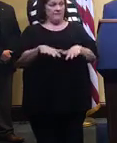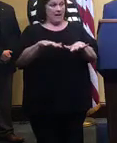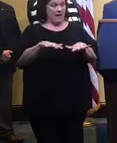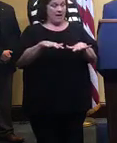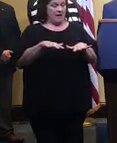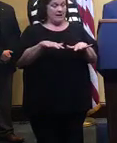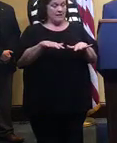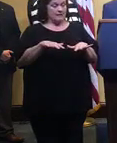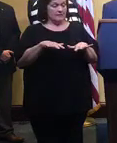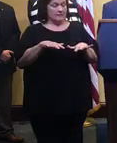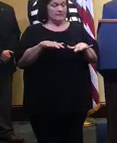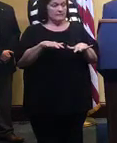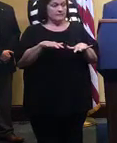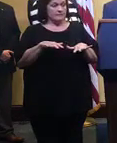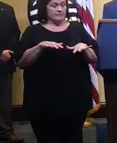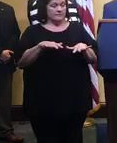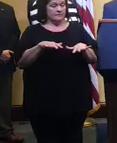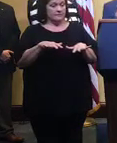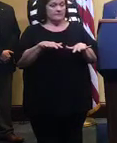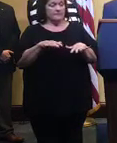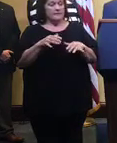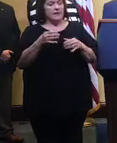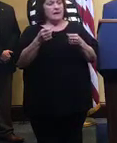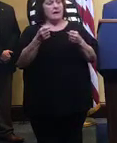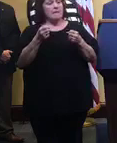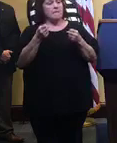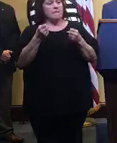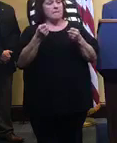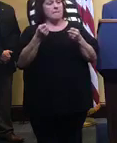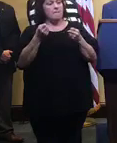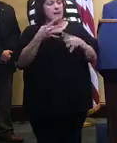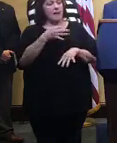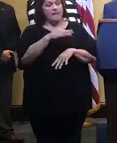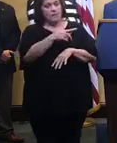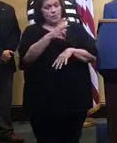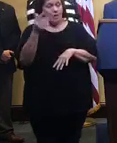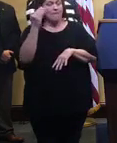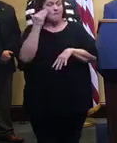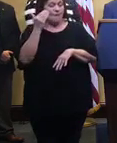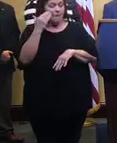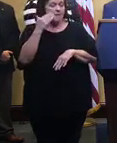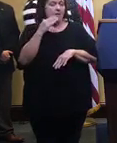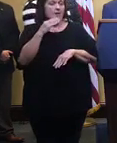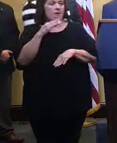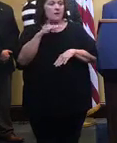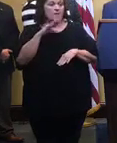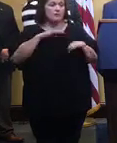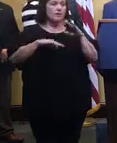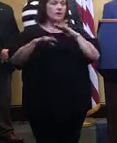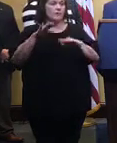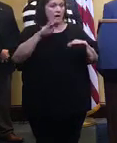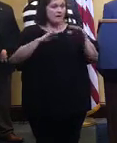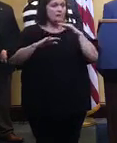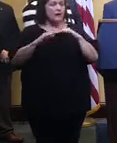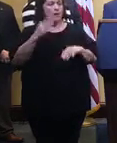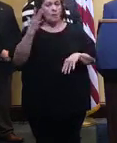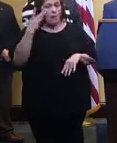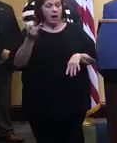downtown, and many people are frustrated, are confused about why is all of a